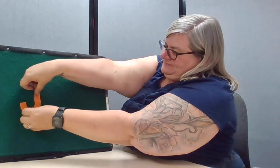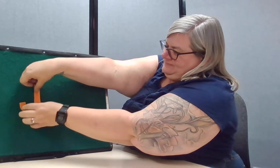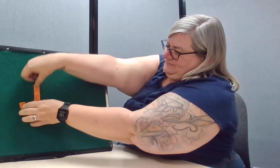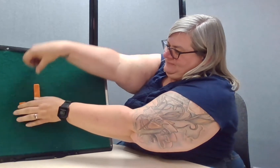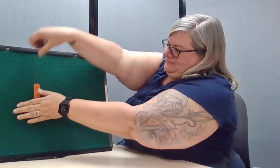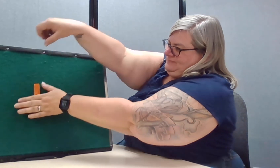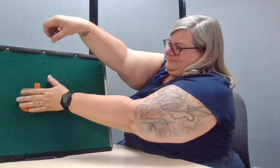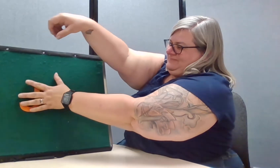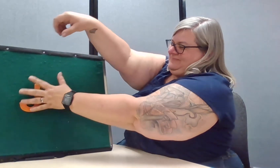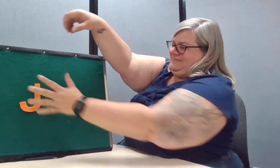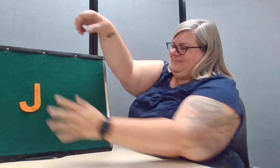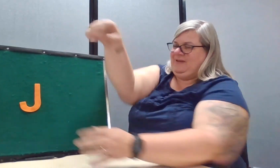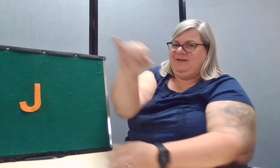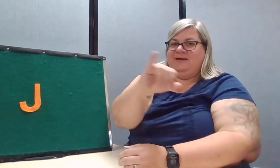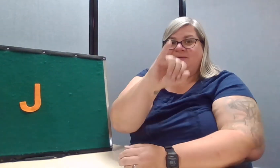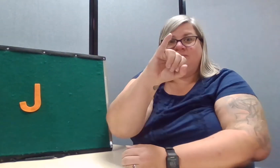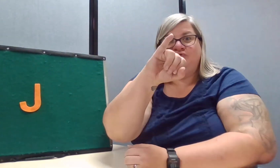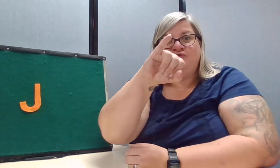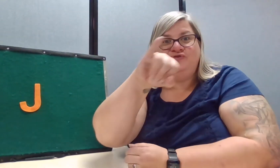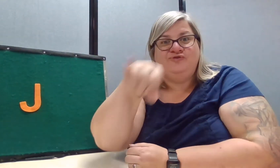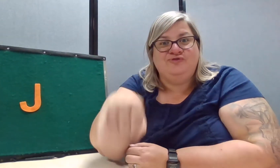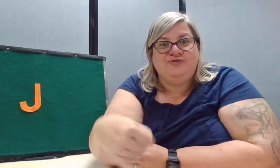Next letter is the letter J.